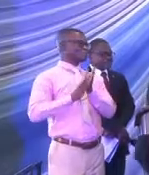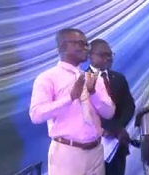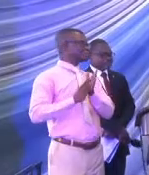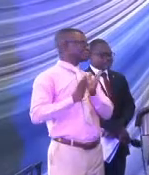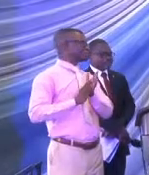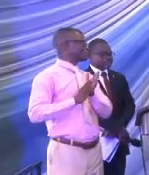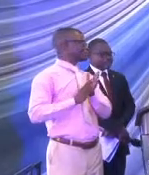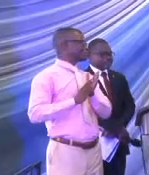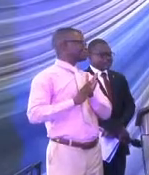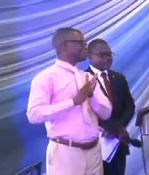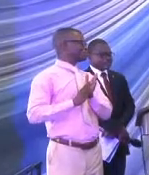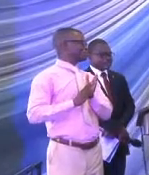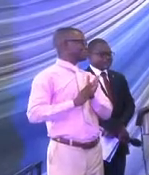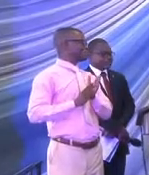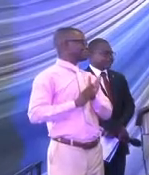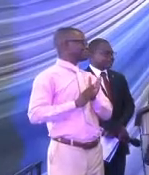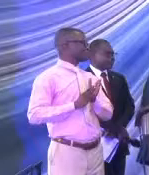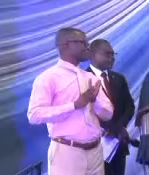Sir.